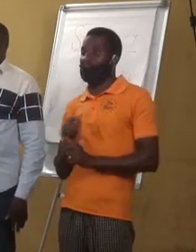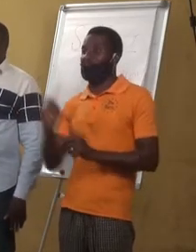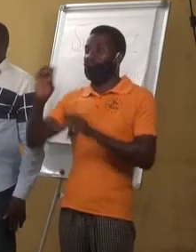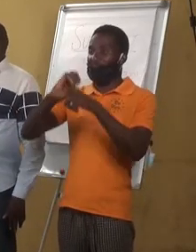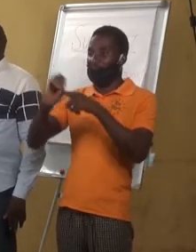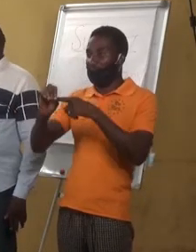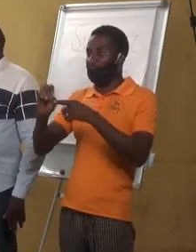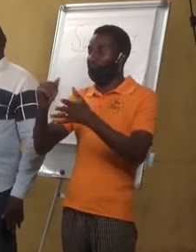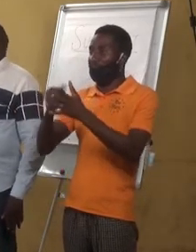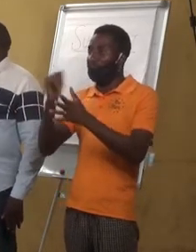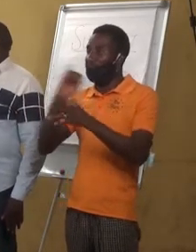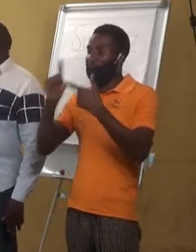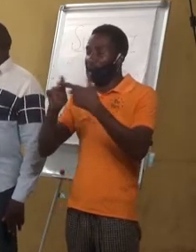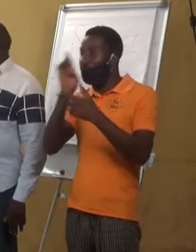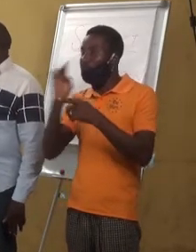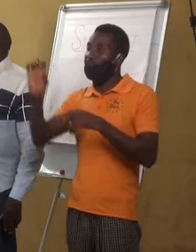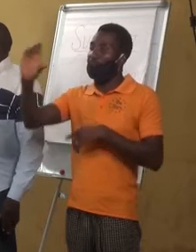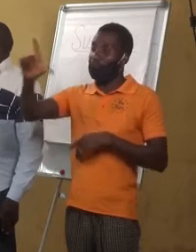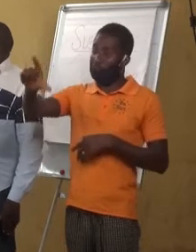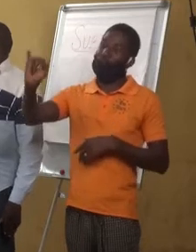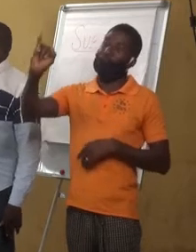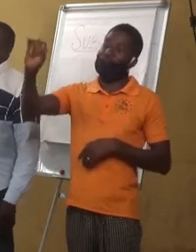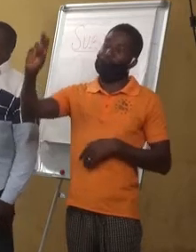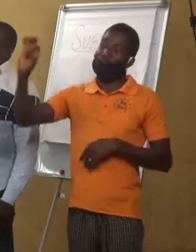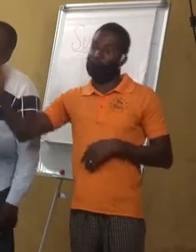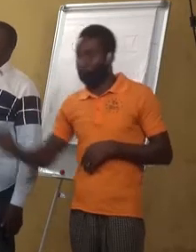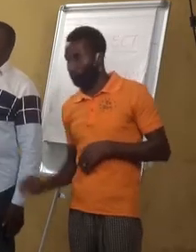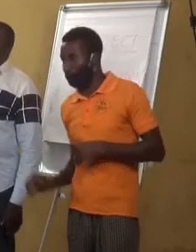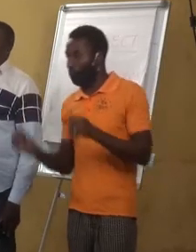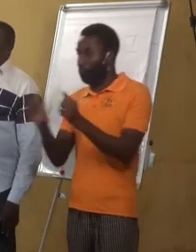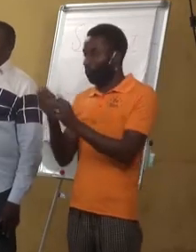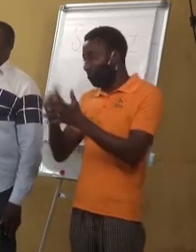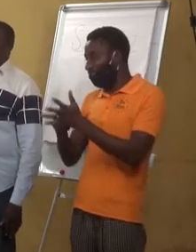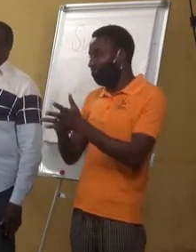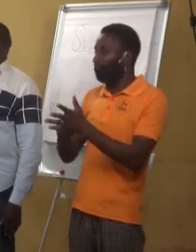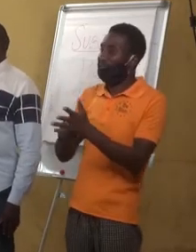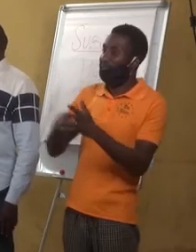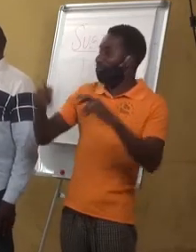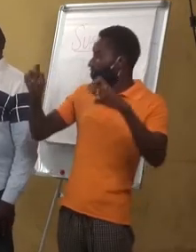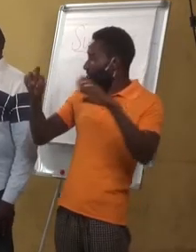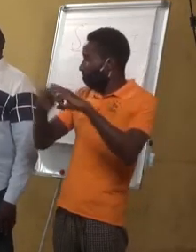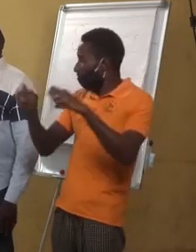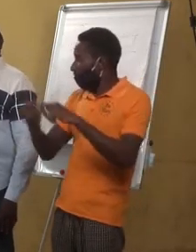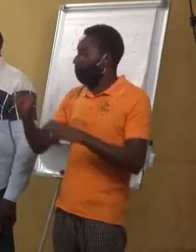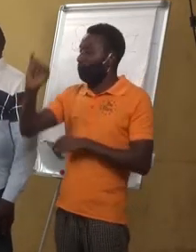but chlorine ion. By this, ionic compounds are formed through an electrostatic